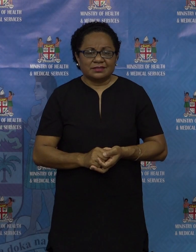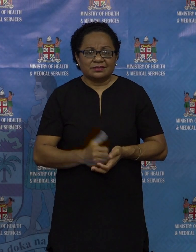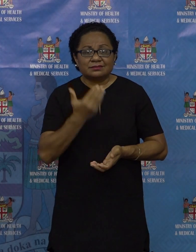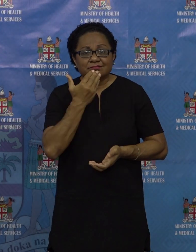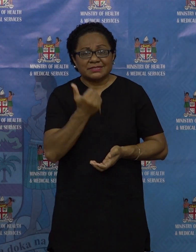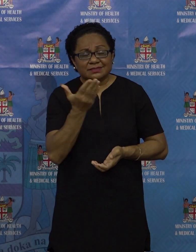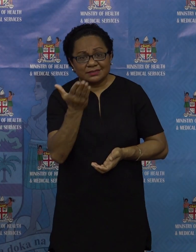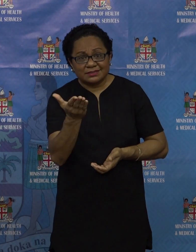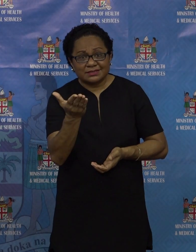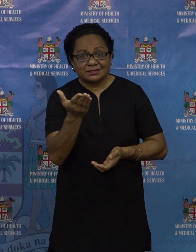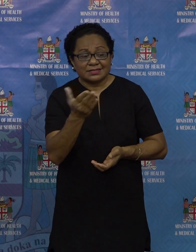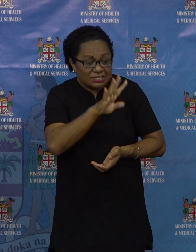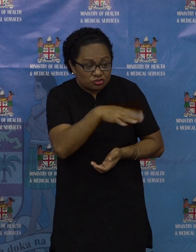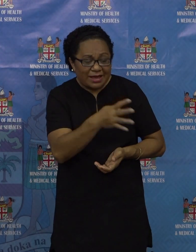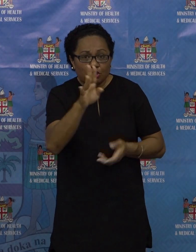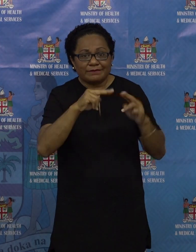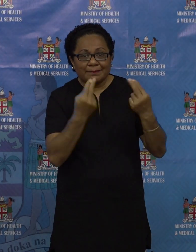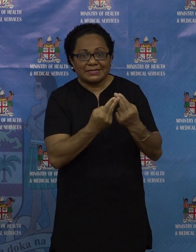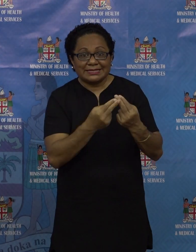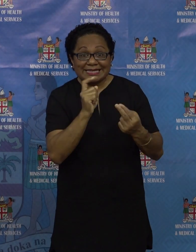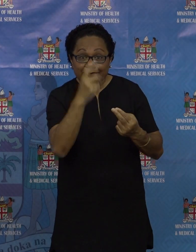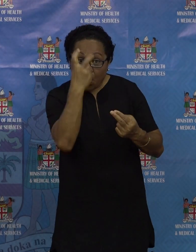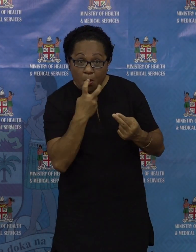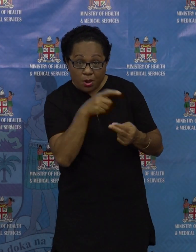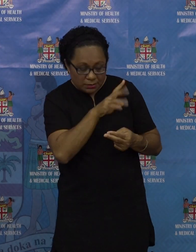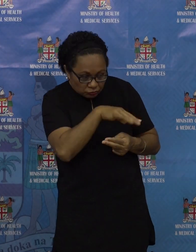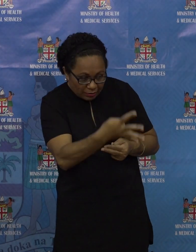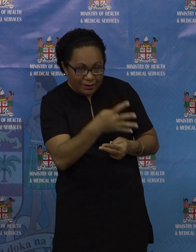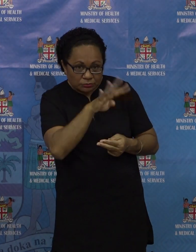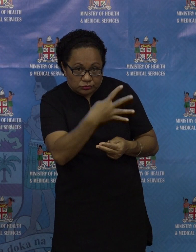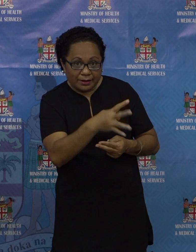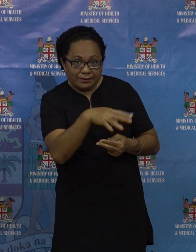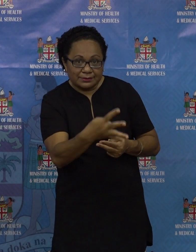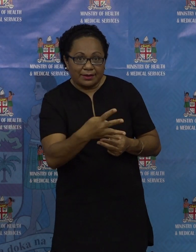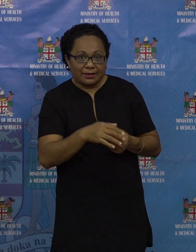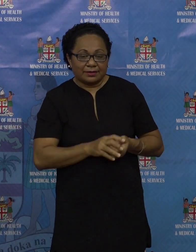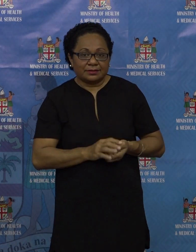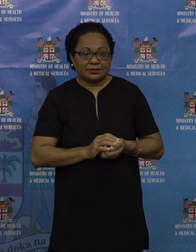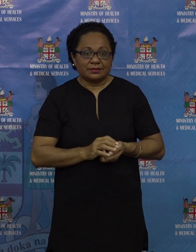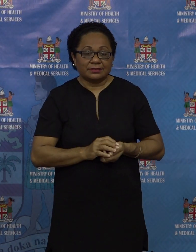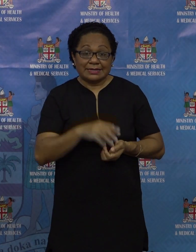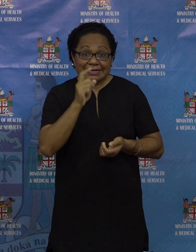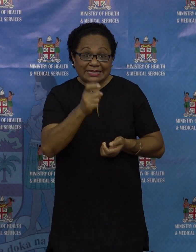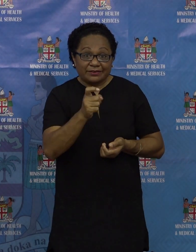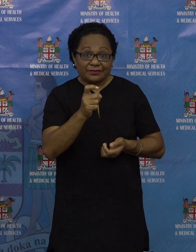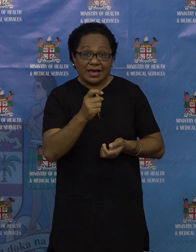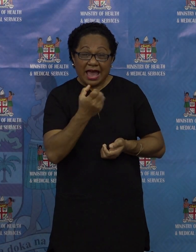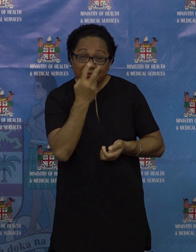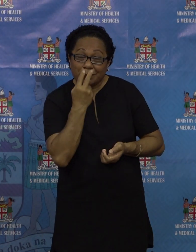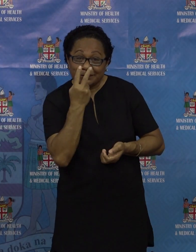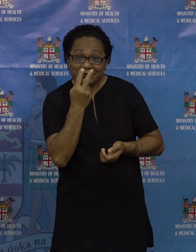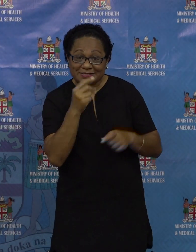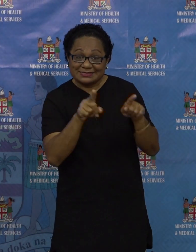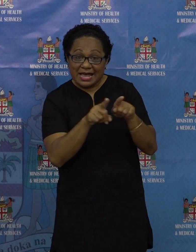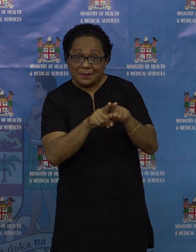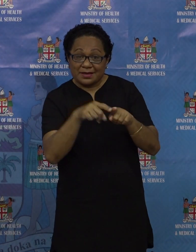Please keep an eye on your loved ones, particularly if they're older or have an underlying health condition. If they have serious flu-like symptoms,